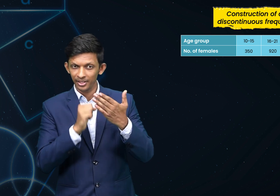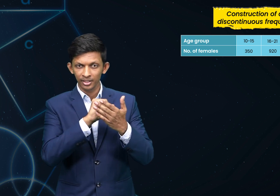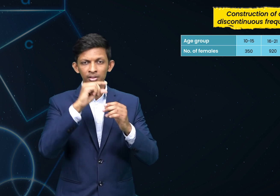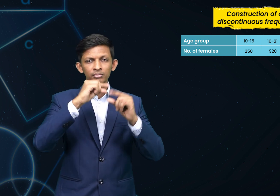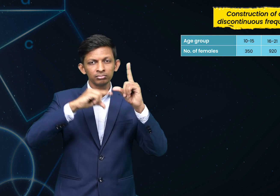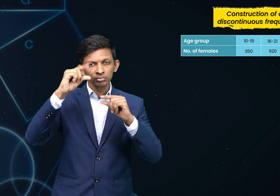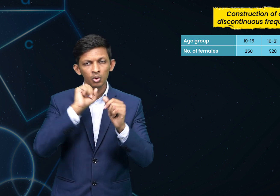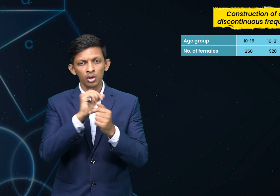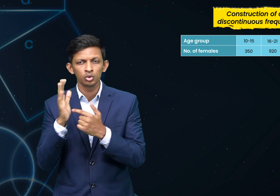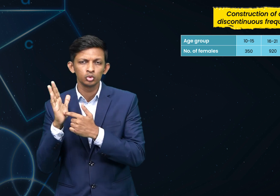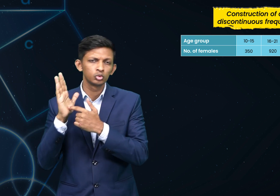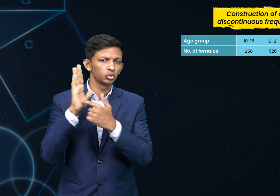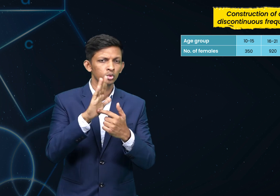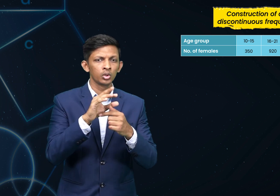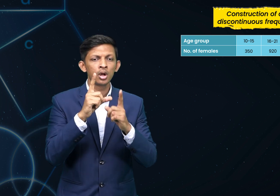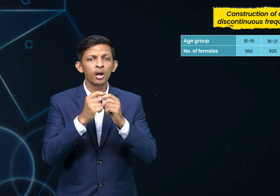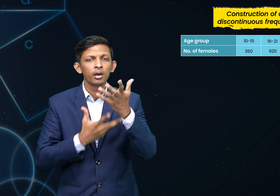Draw a histogram to represent the above data.